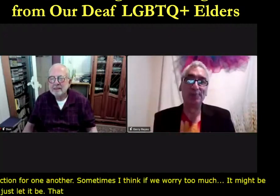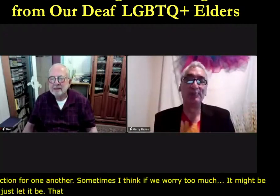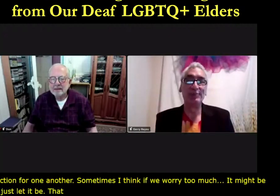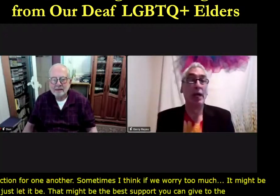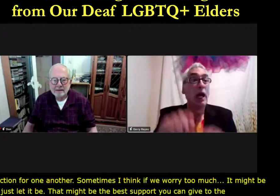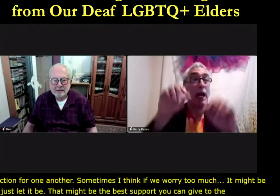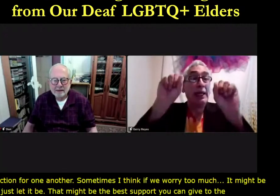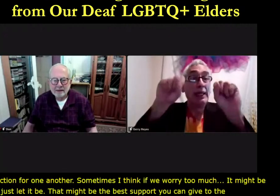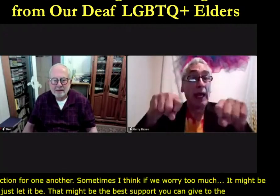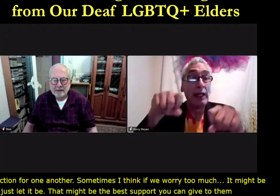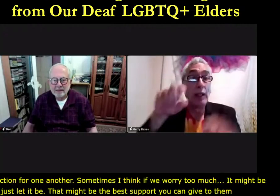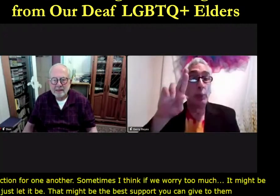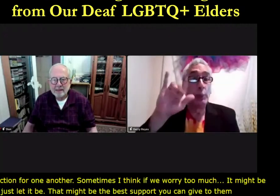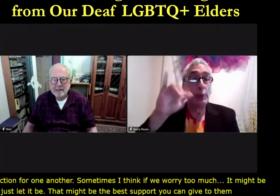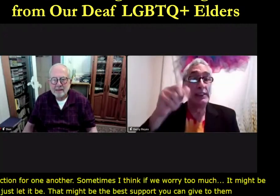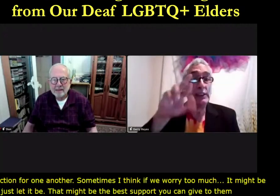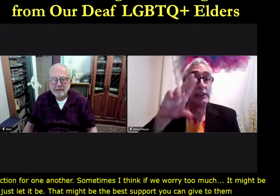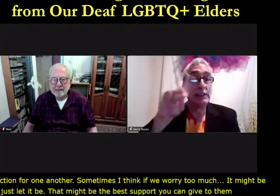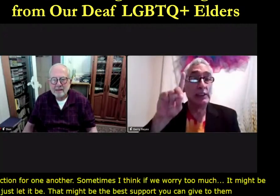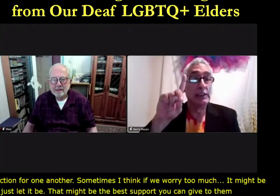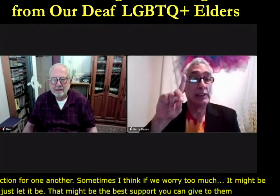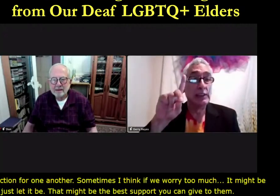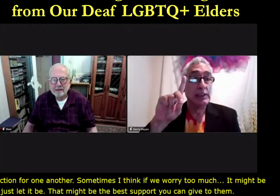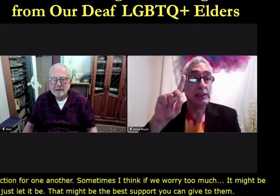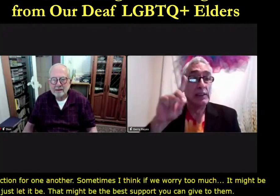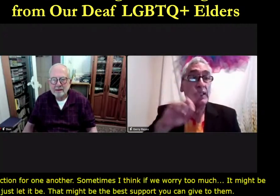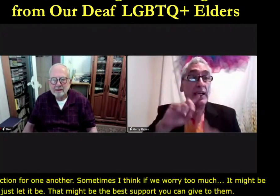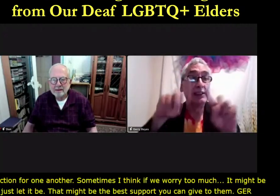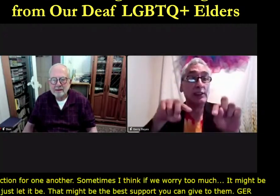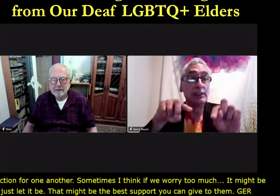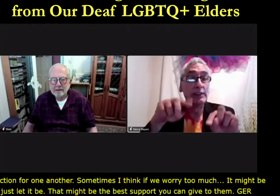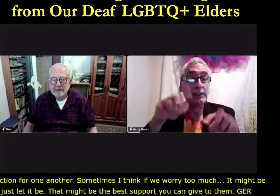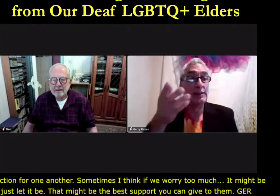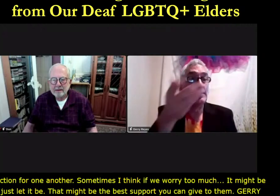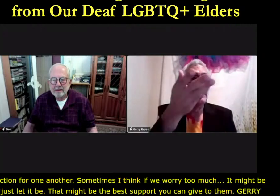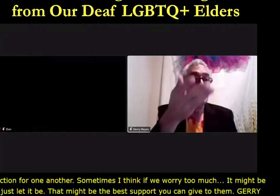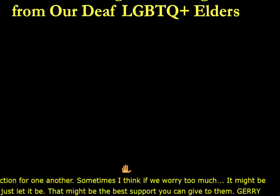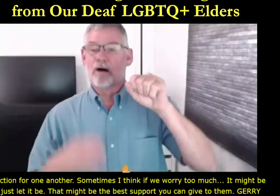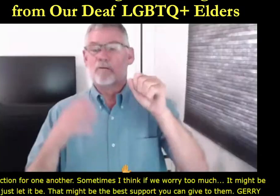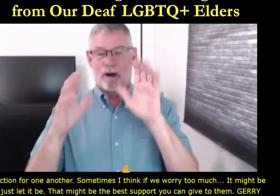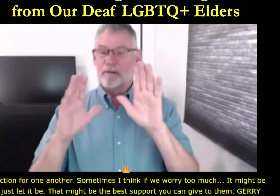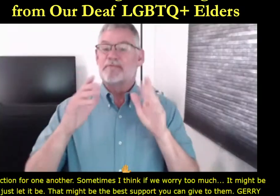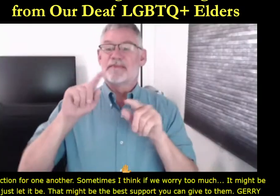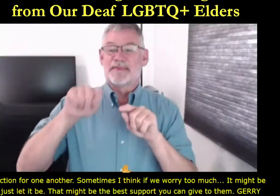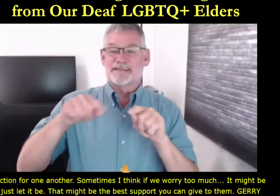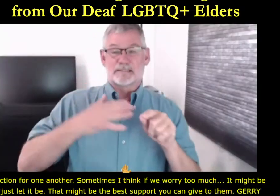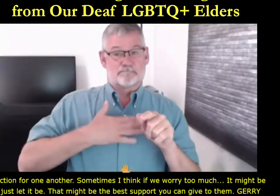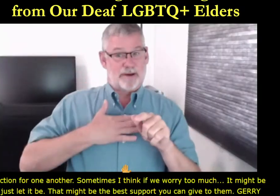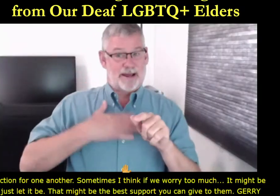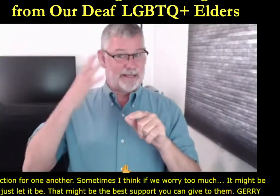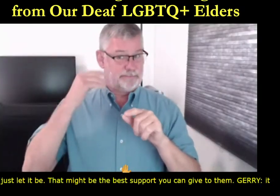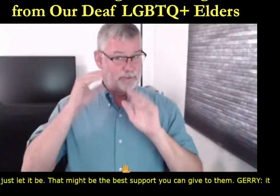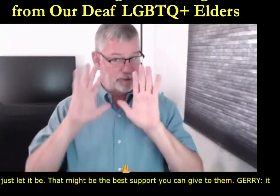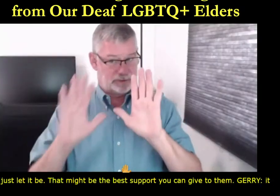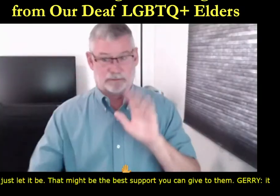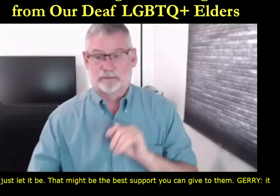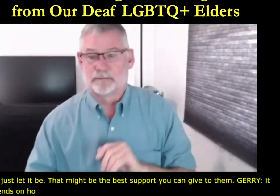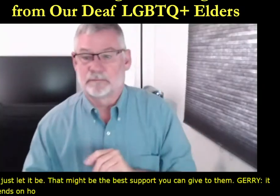if their parents react in a way that will make them run in the closet richard did you want to answer this richard says